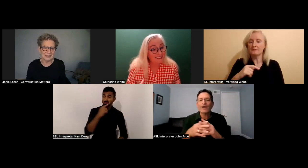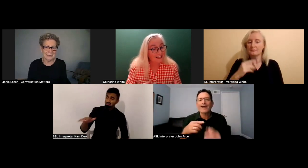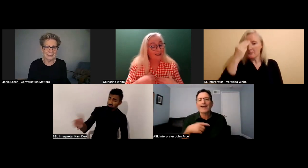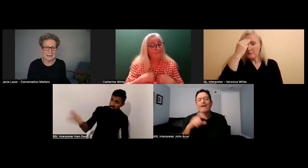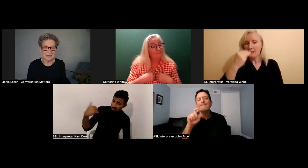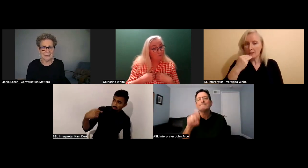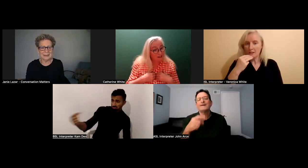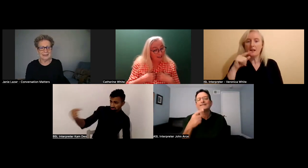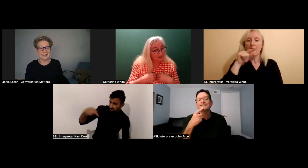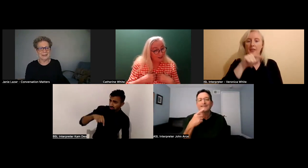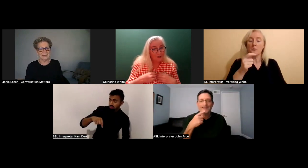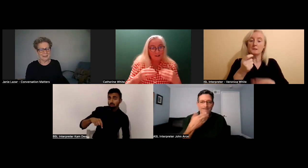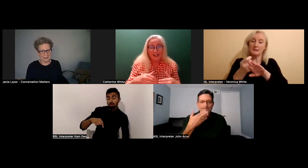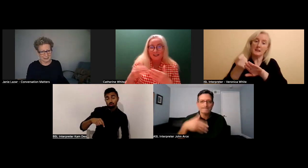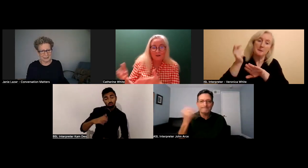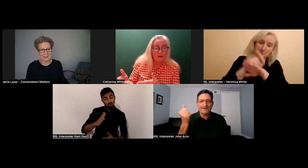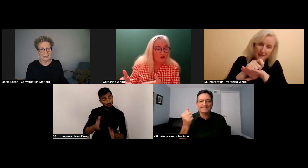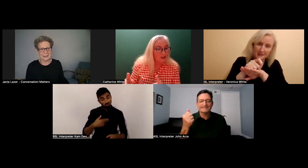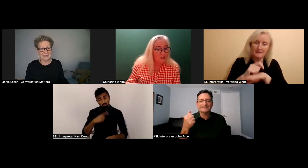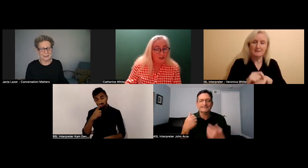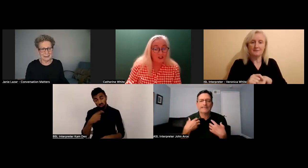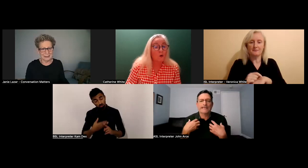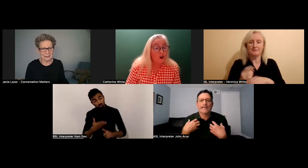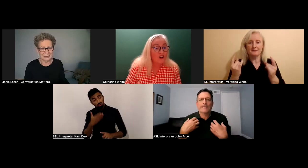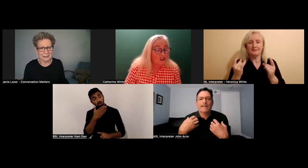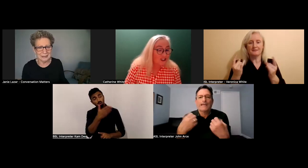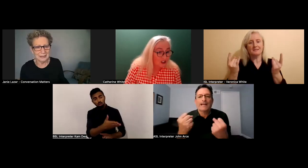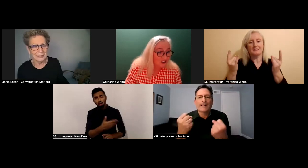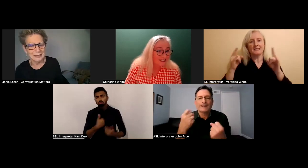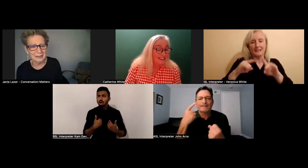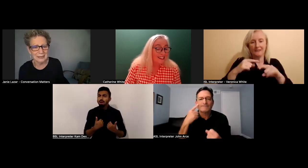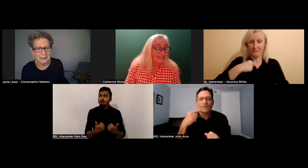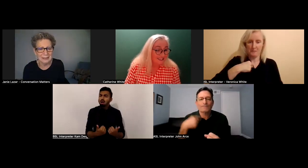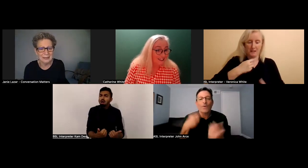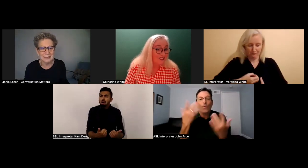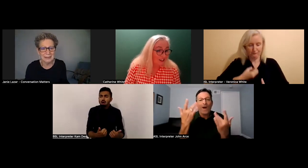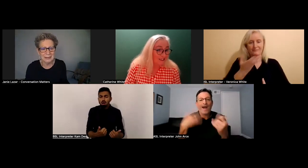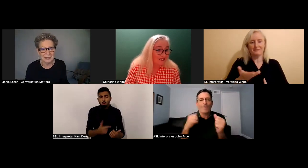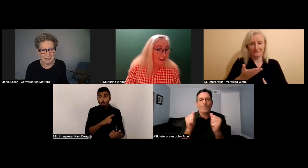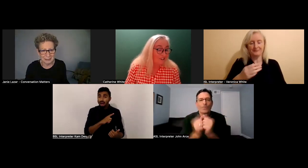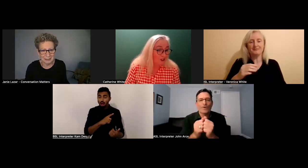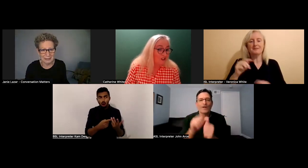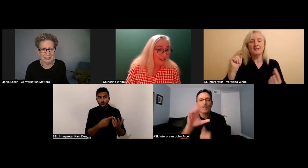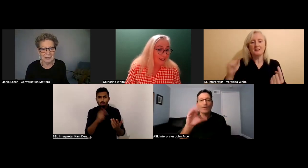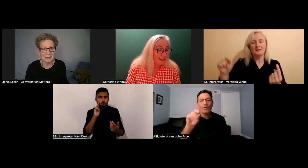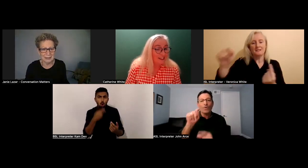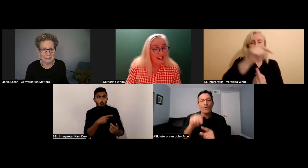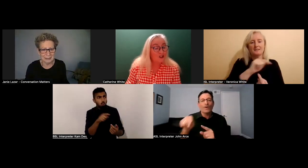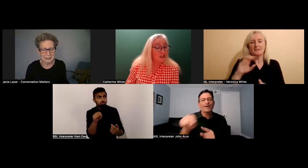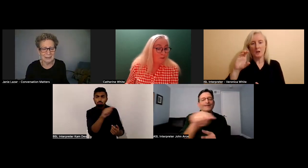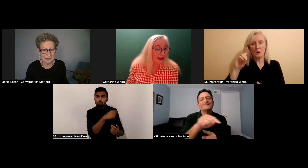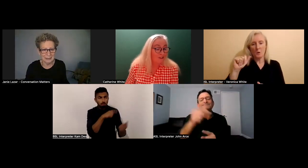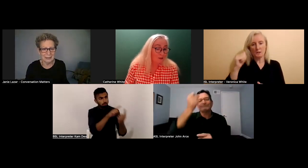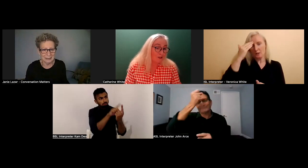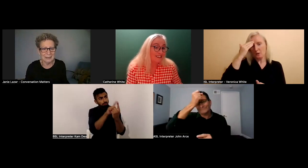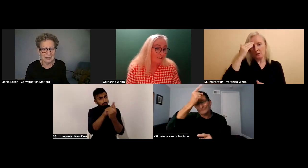the best healing for me, because I was with other Codas who understood the significance of losing not